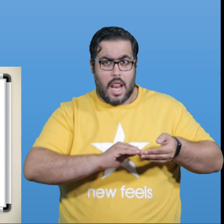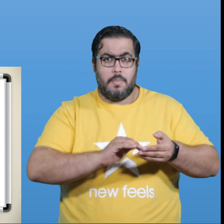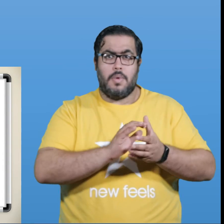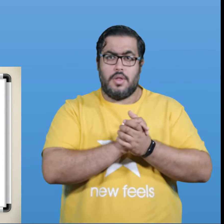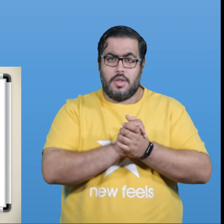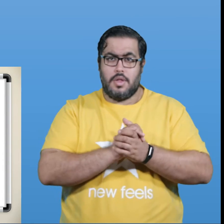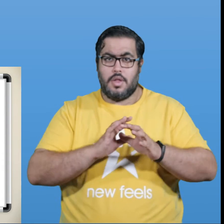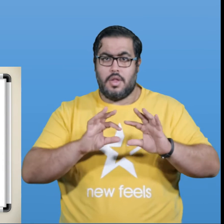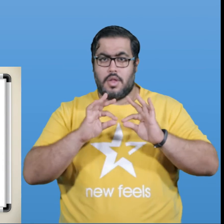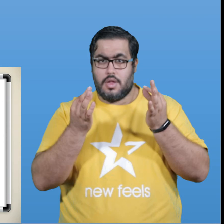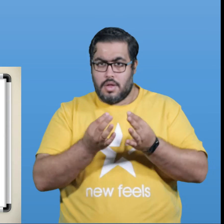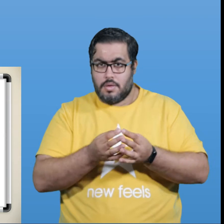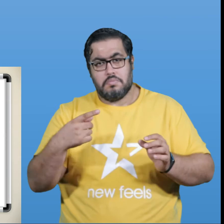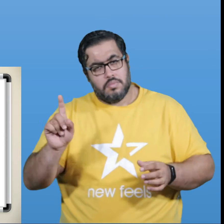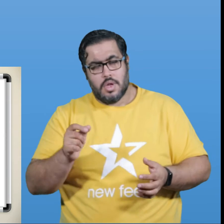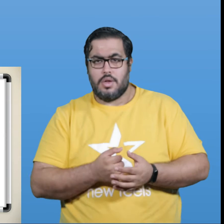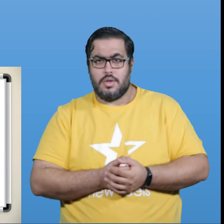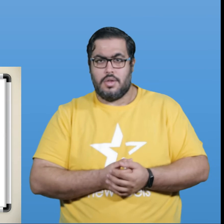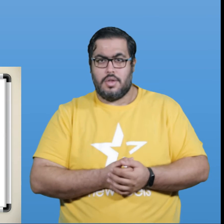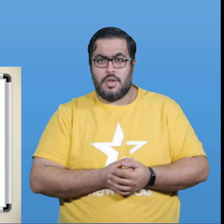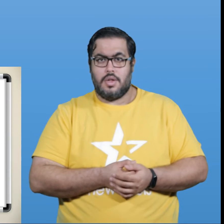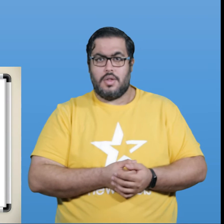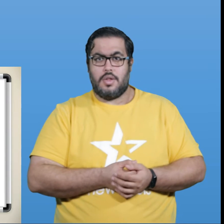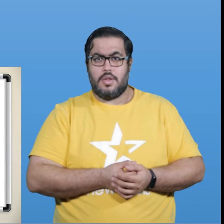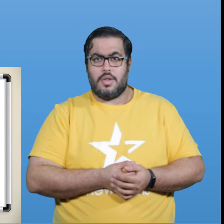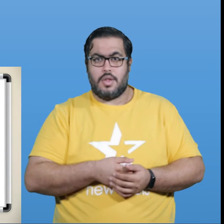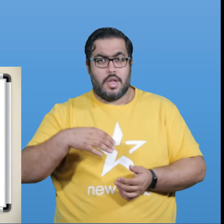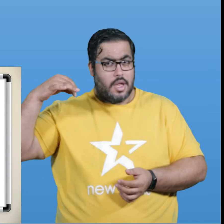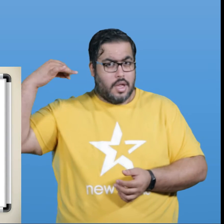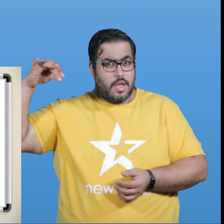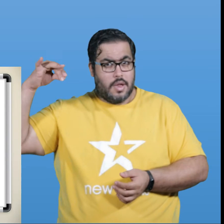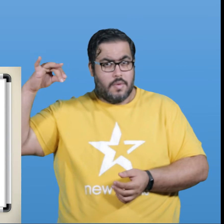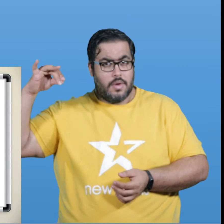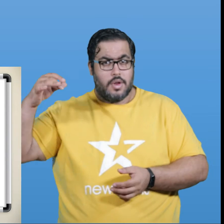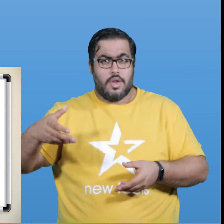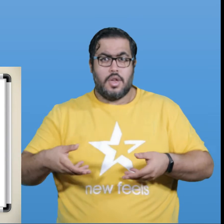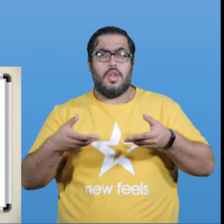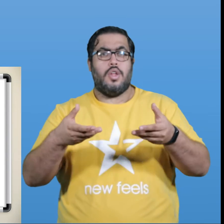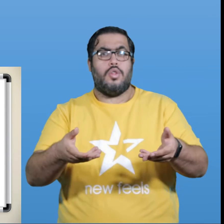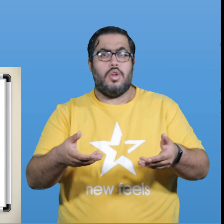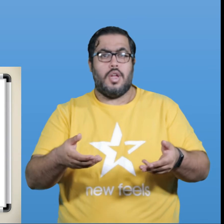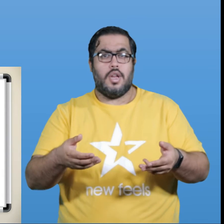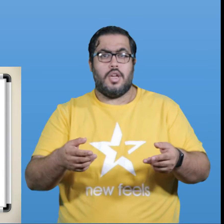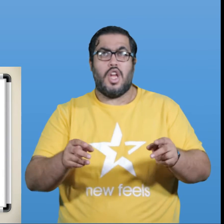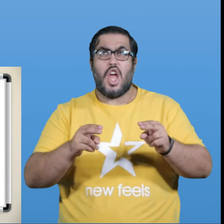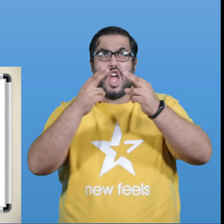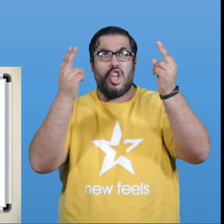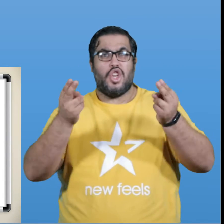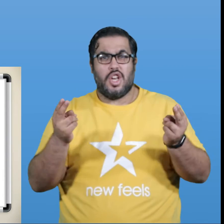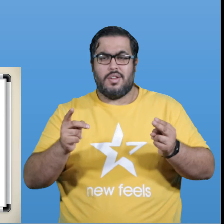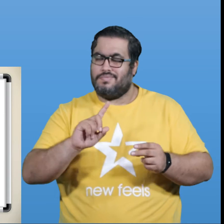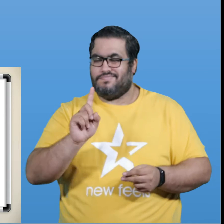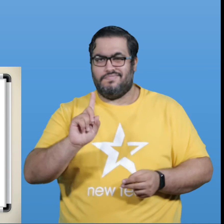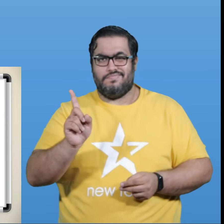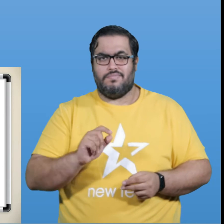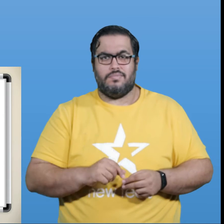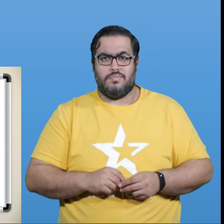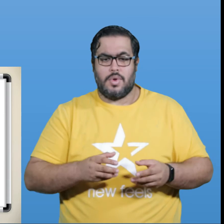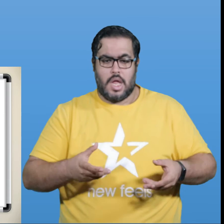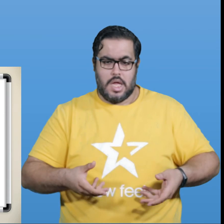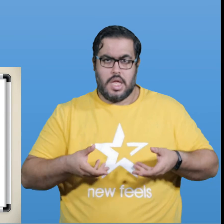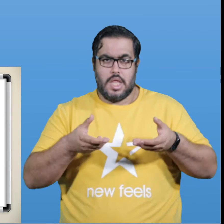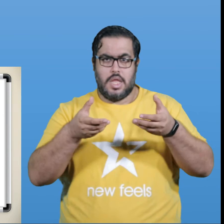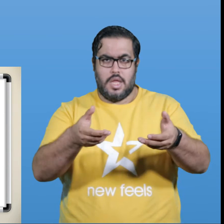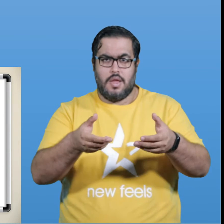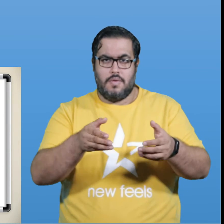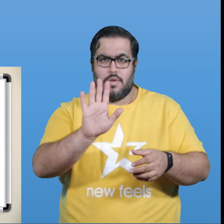that's correct, it shows support. And silverware are given as a decoration. No, it's not a decoration, so that's the false